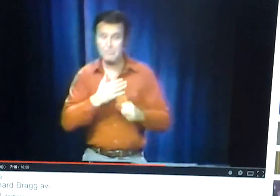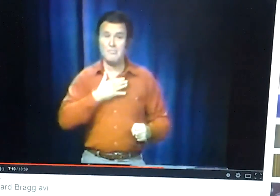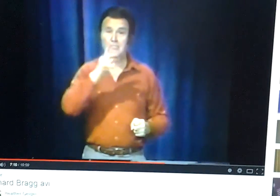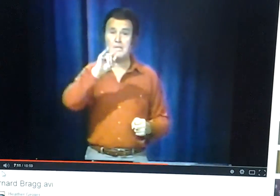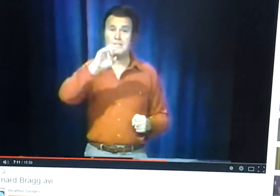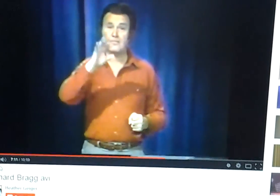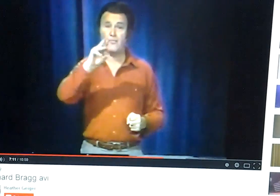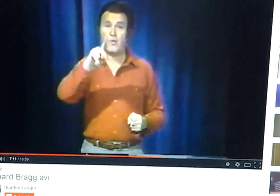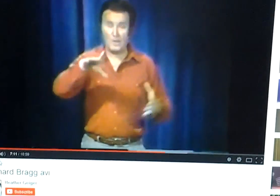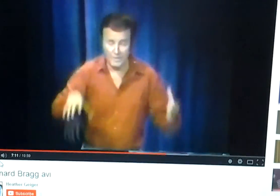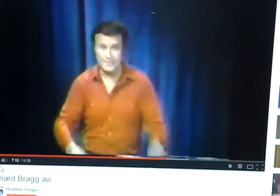So I started running.